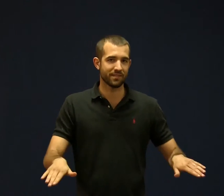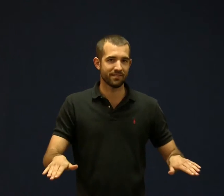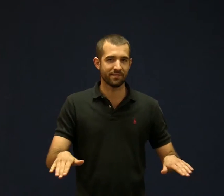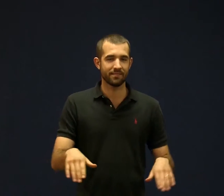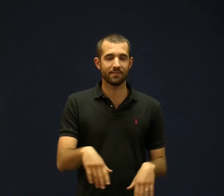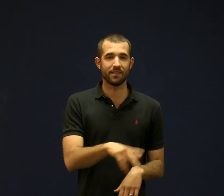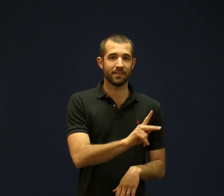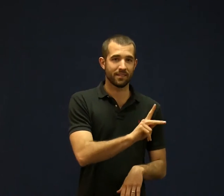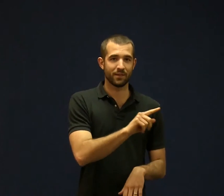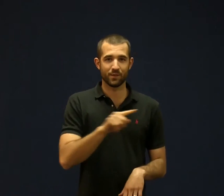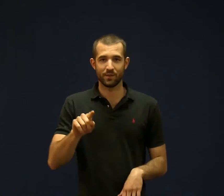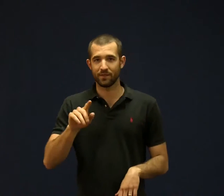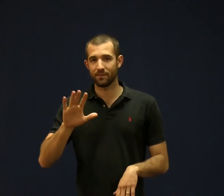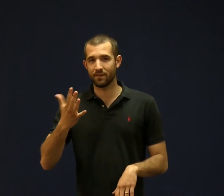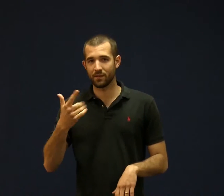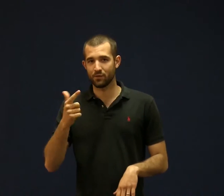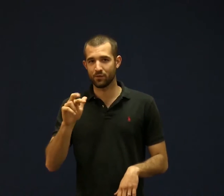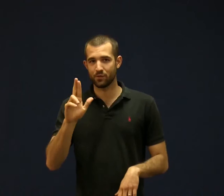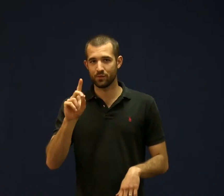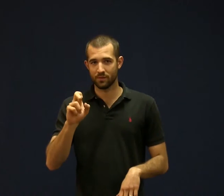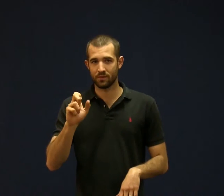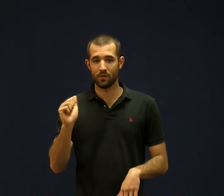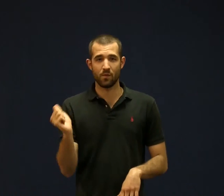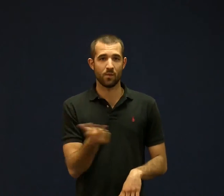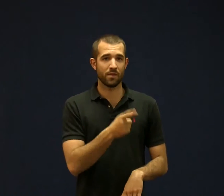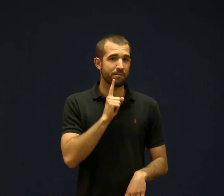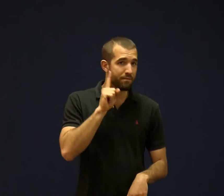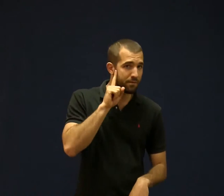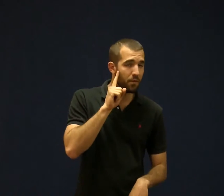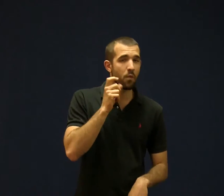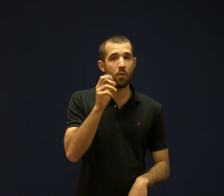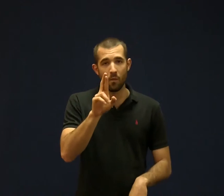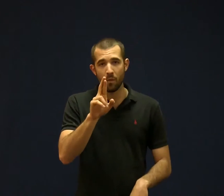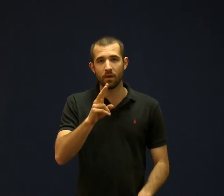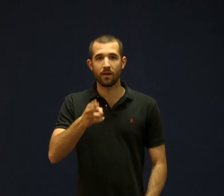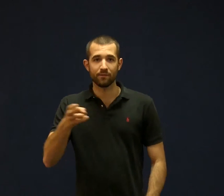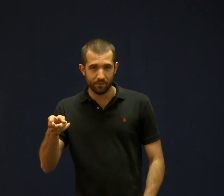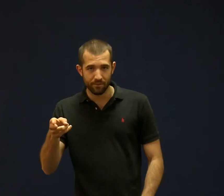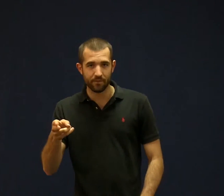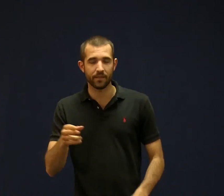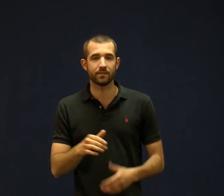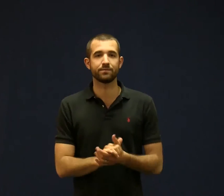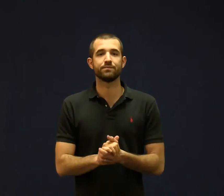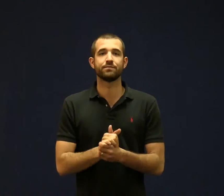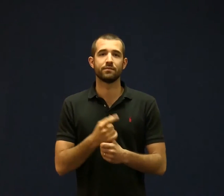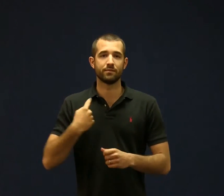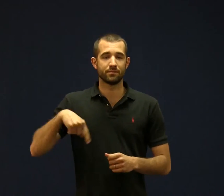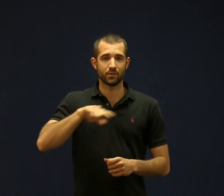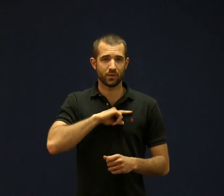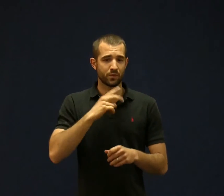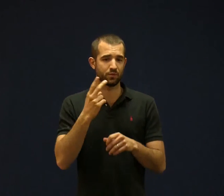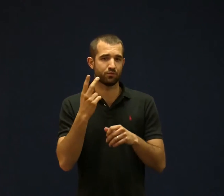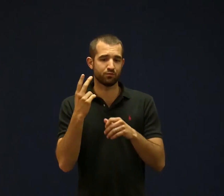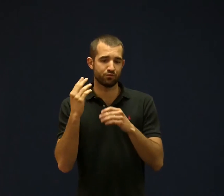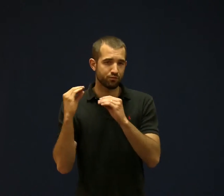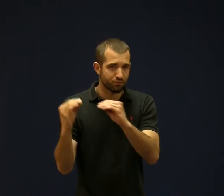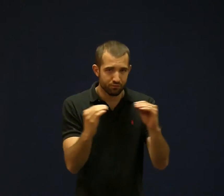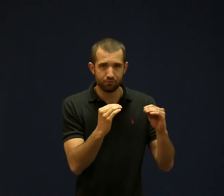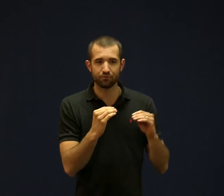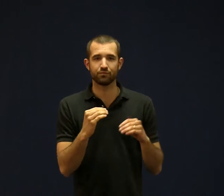I work with the younger students in grades K through 5. Our students are deaf and hard of hearing.